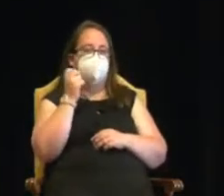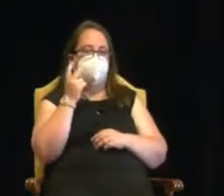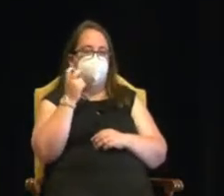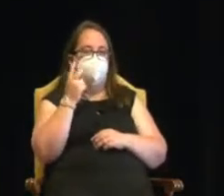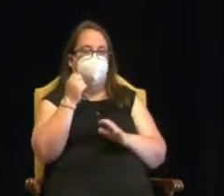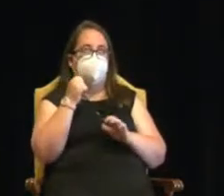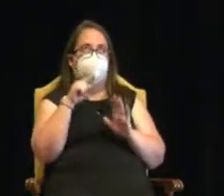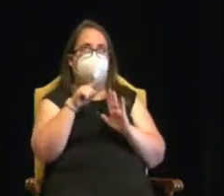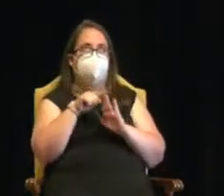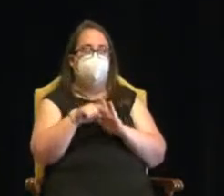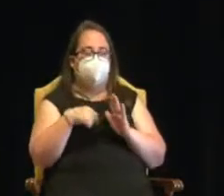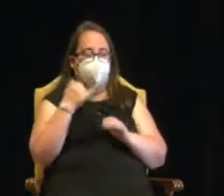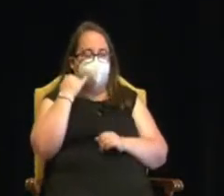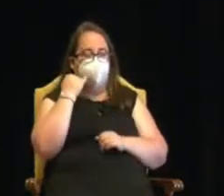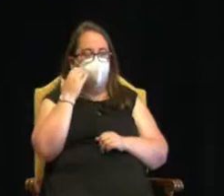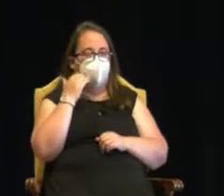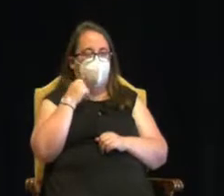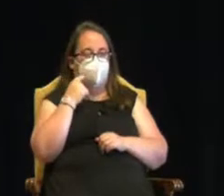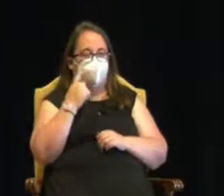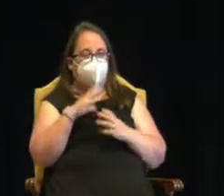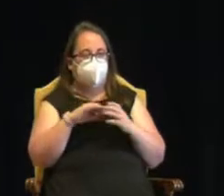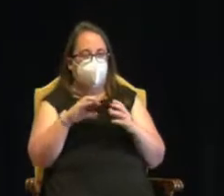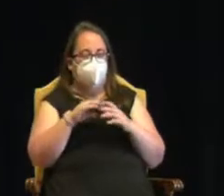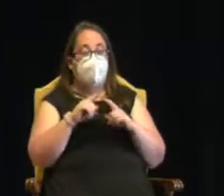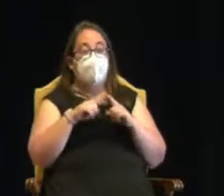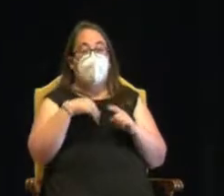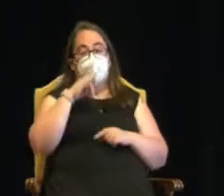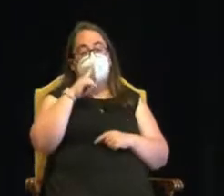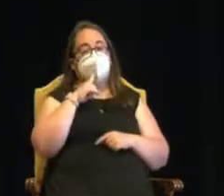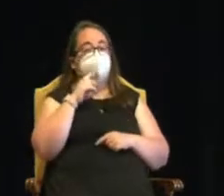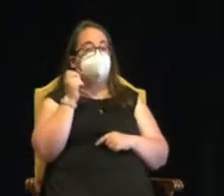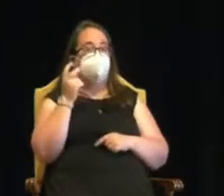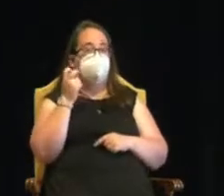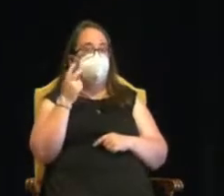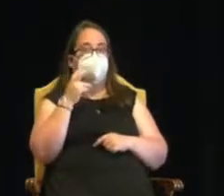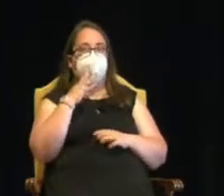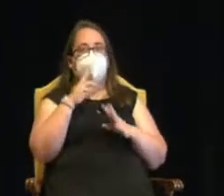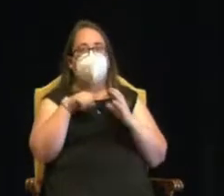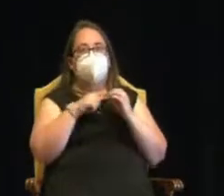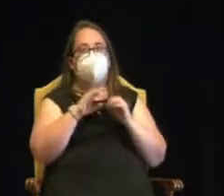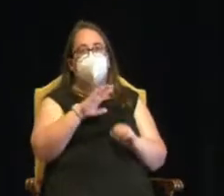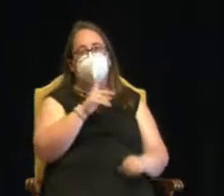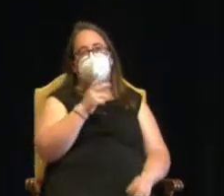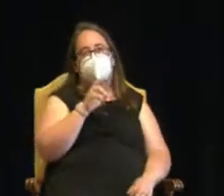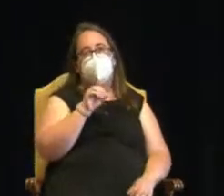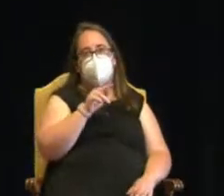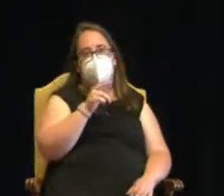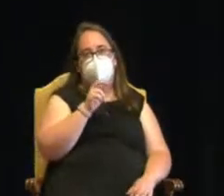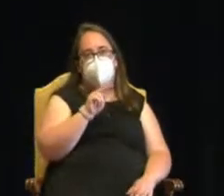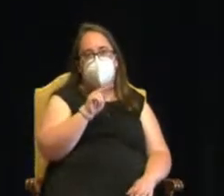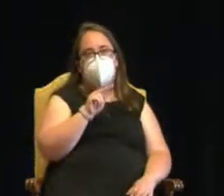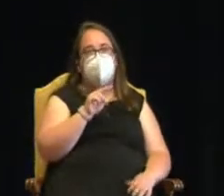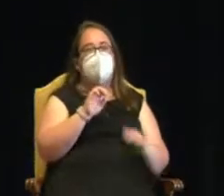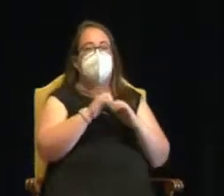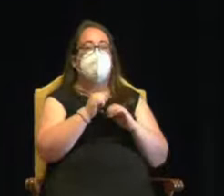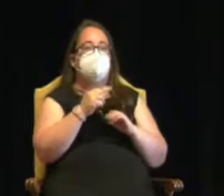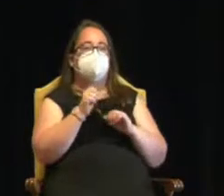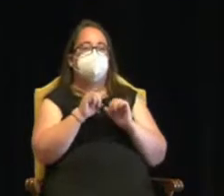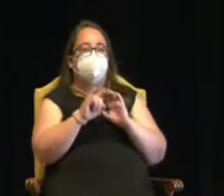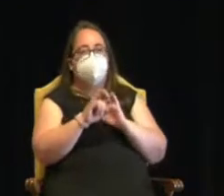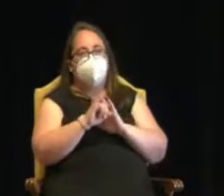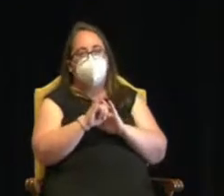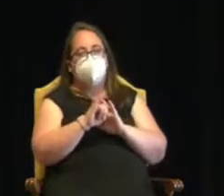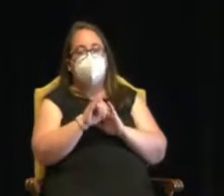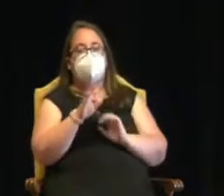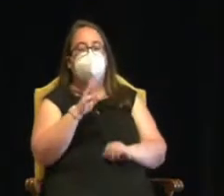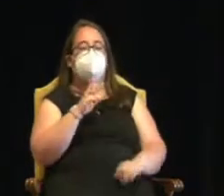me if I told this story. But my kid is 12, and talking to her about her pronouns and how she identifies,